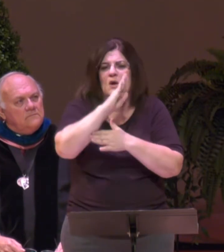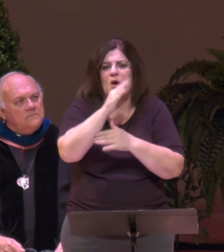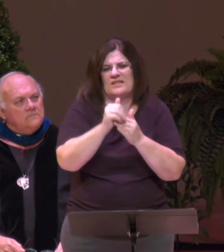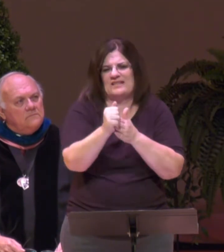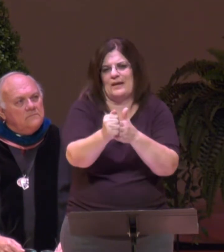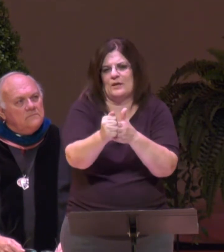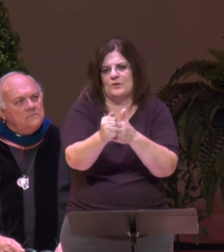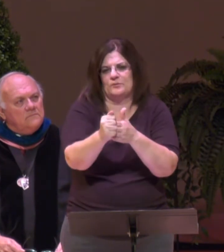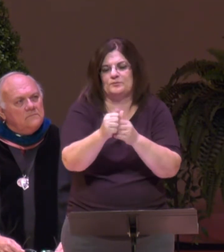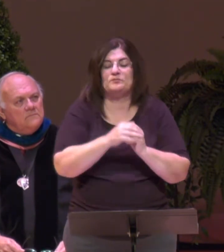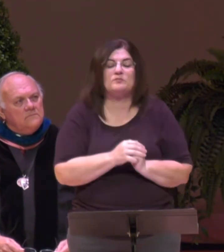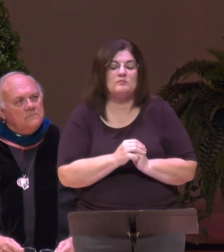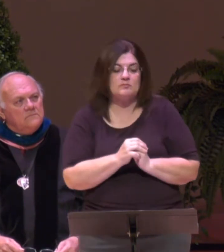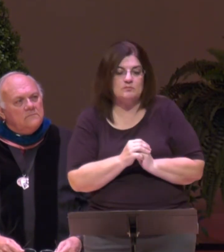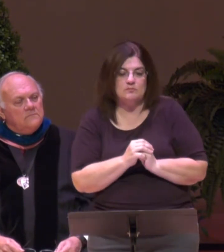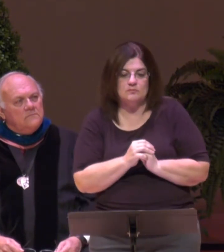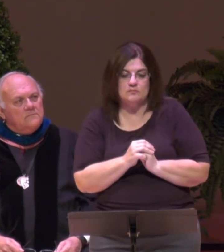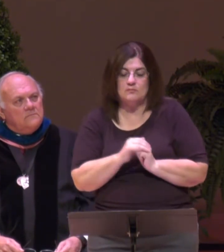Be leaders also